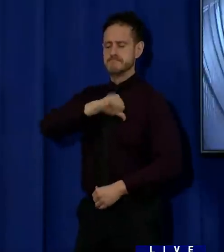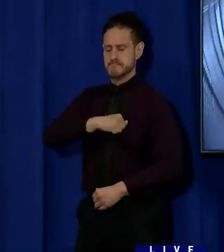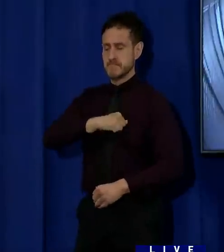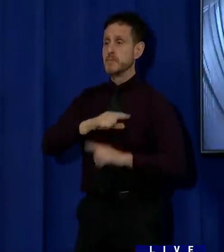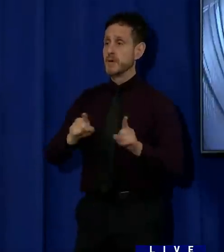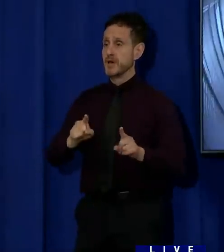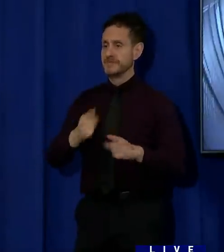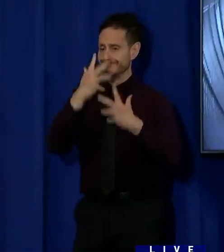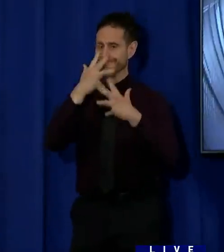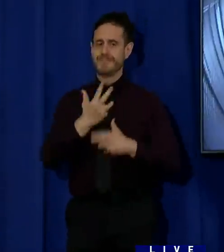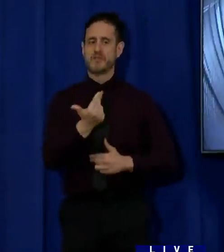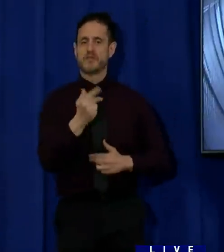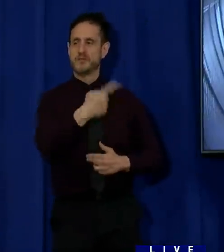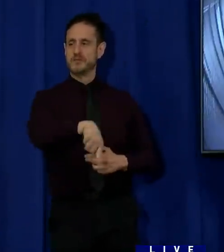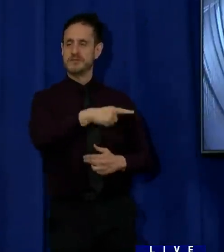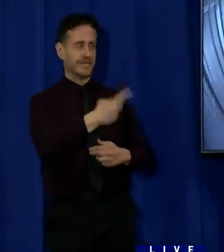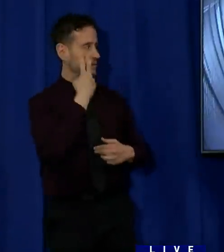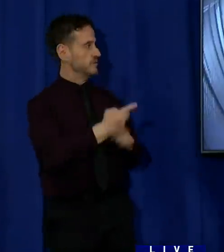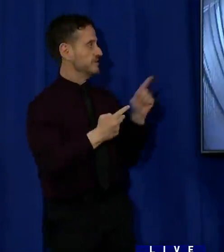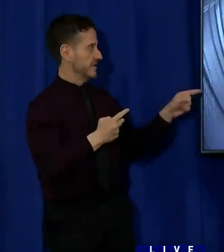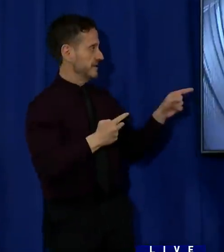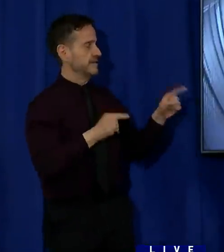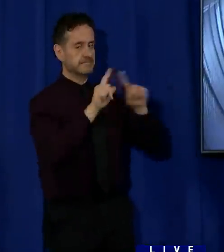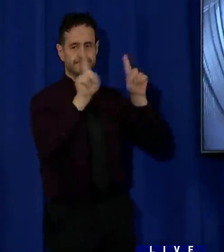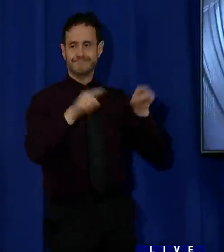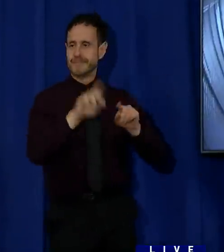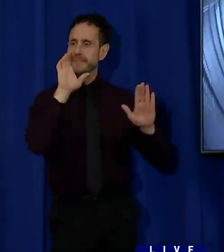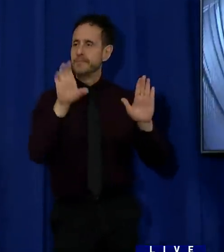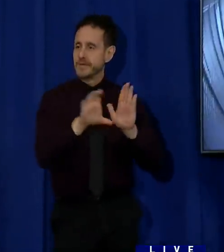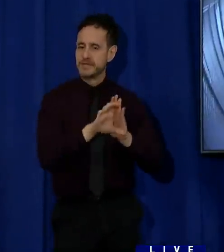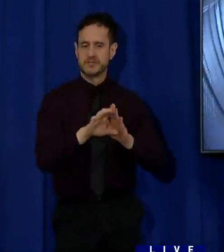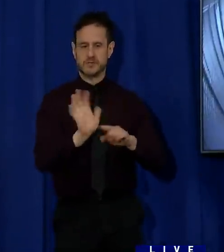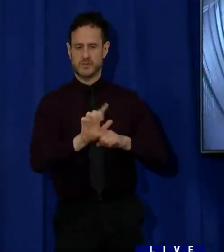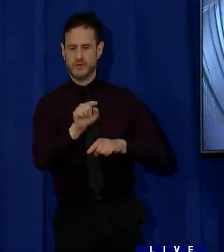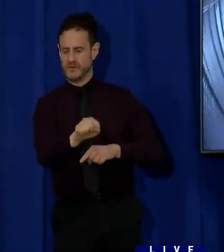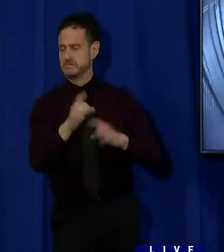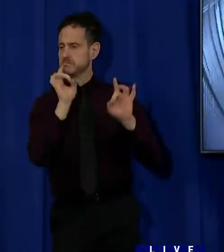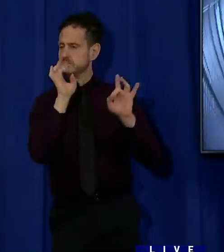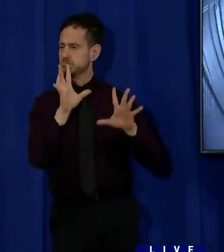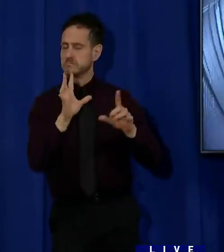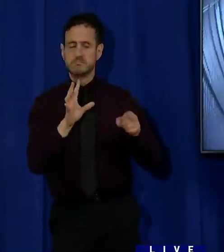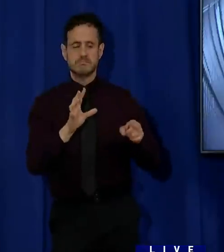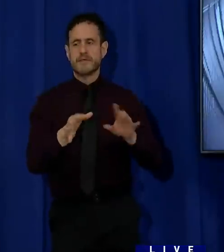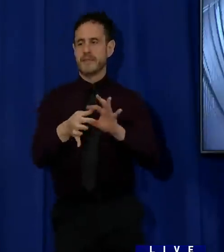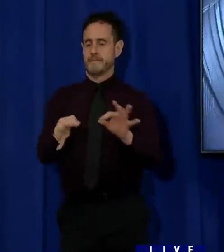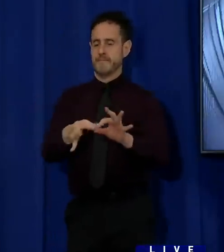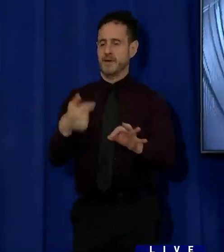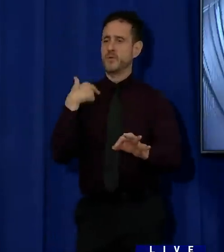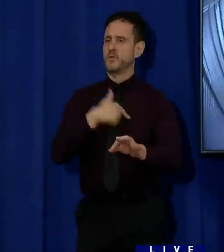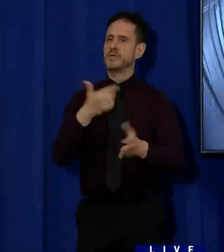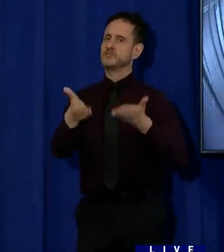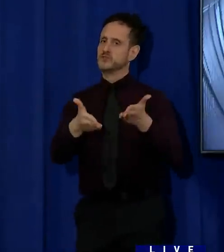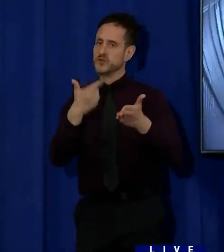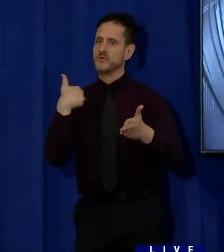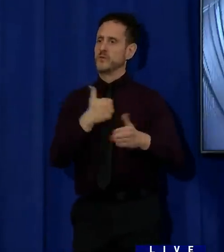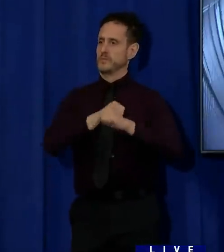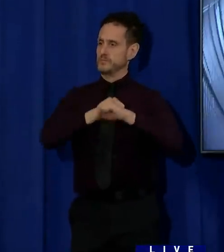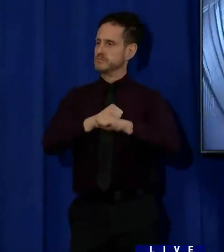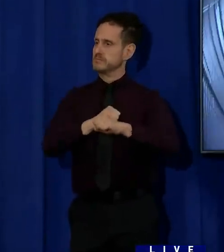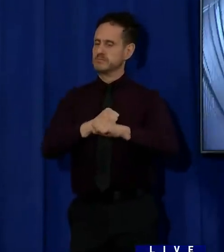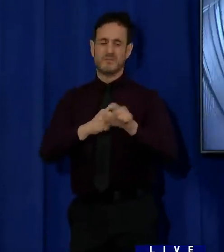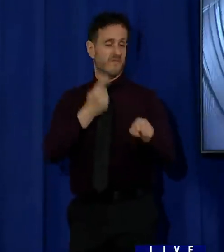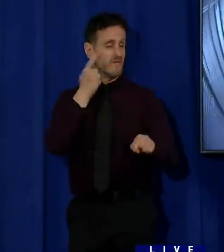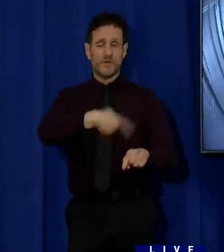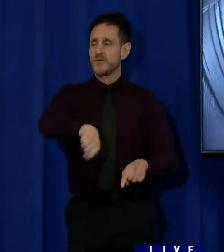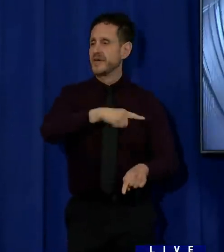see in front of you on these video monitors, this motto of "we serve and protect" means